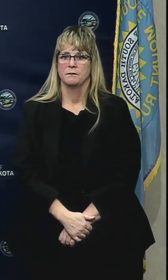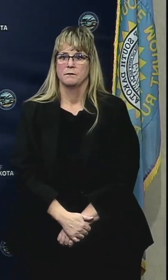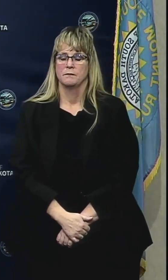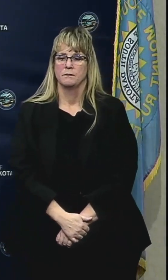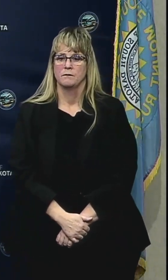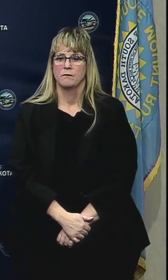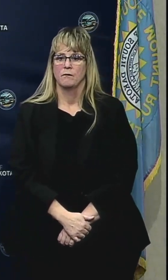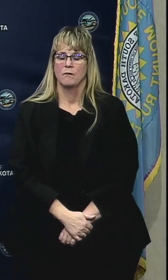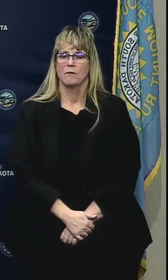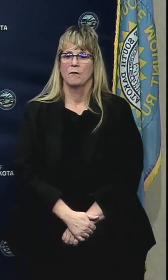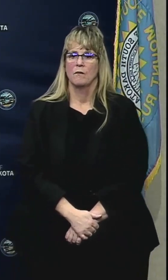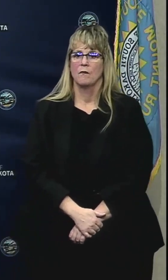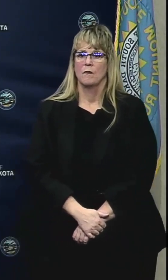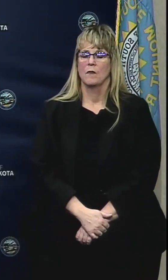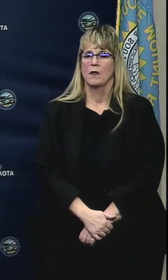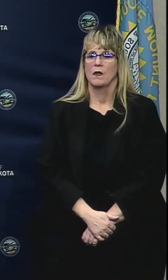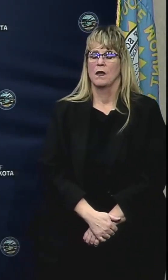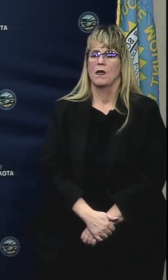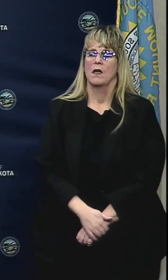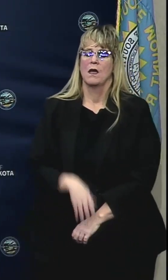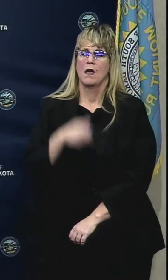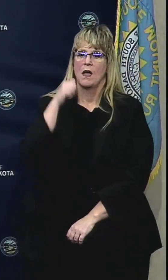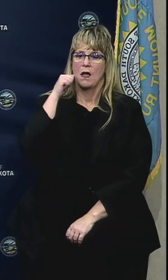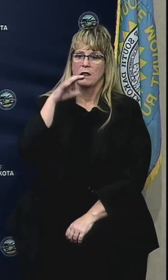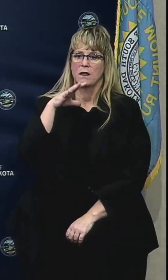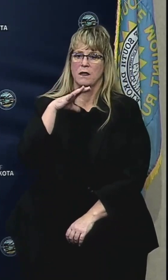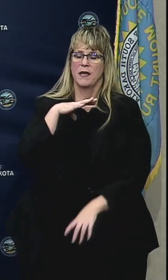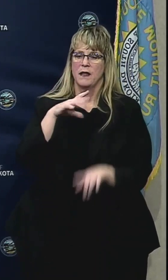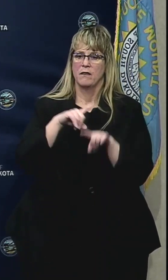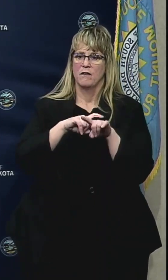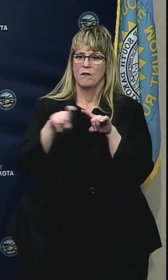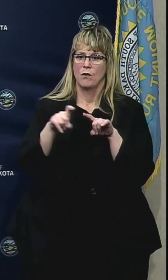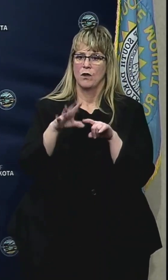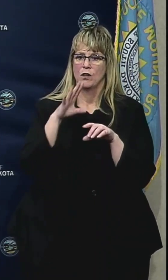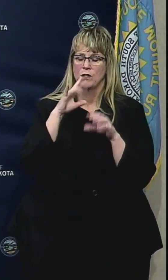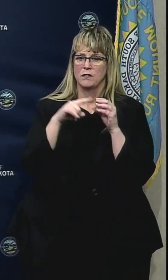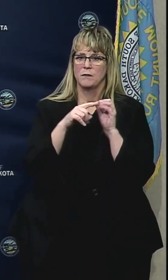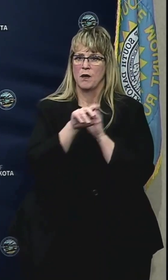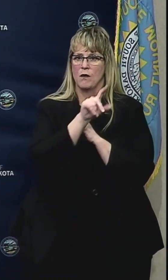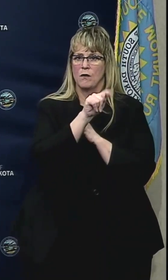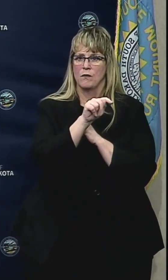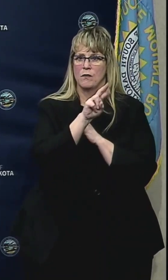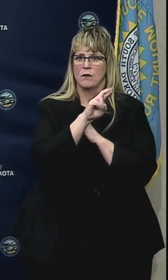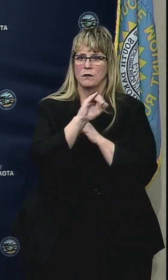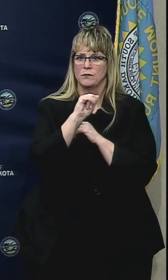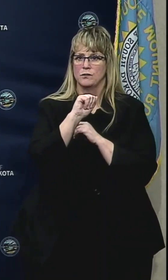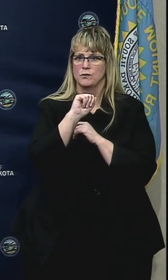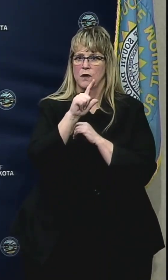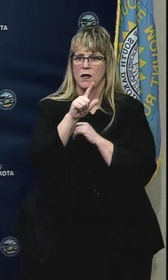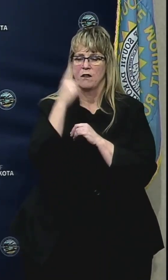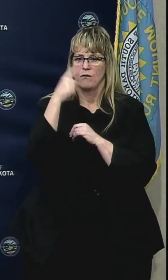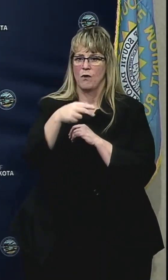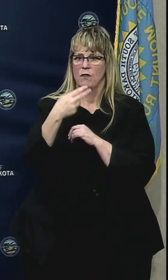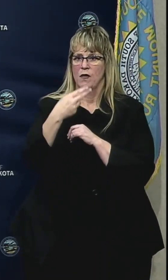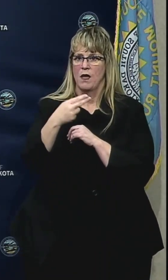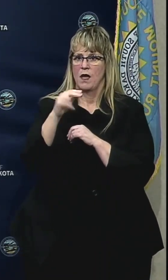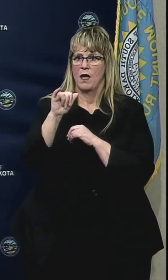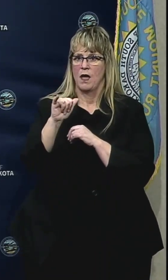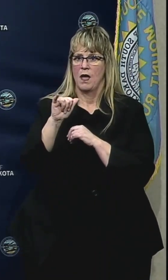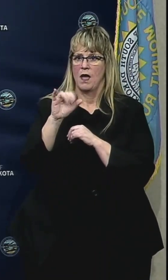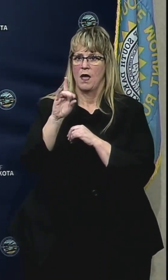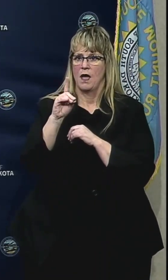This is Amy Perletti with the Associated Press. I have a question about the trial of the hydroxy. I'm just